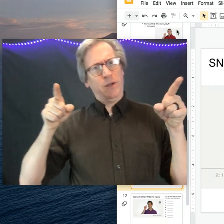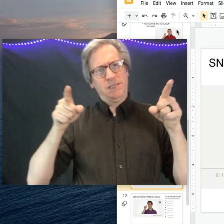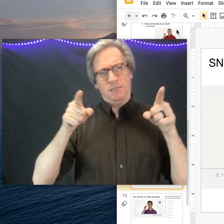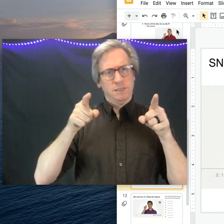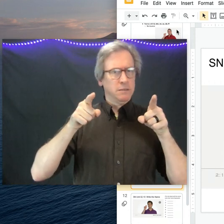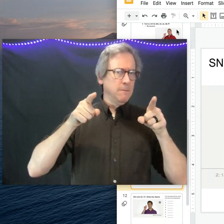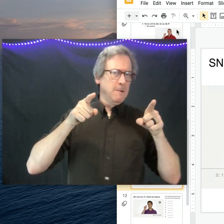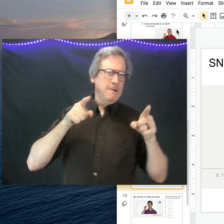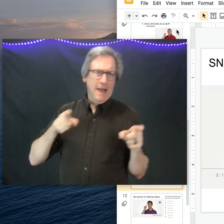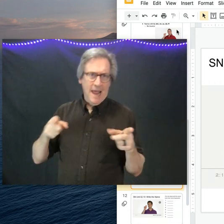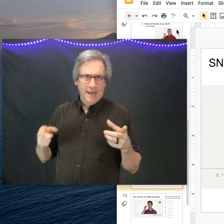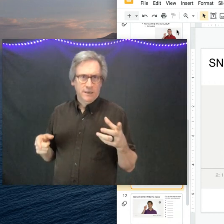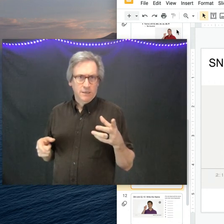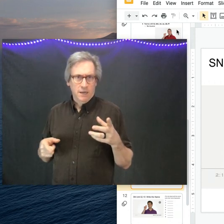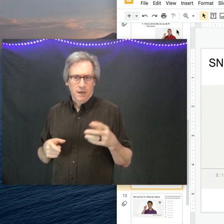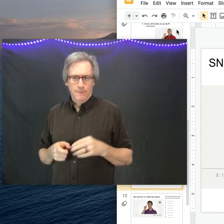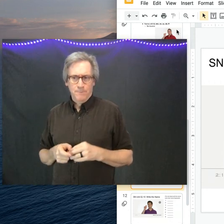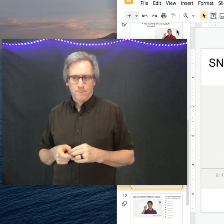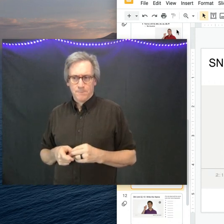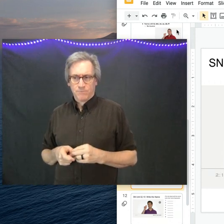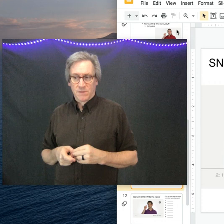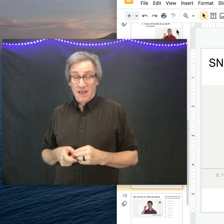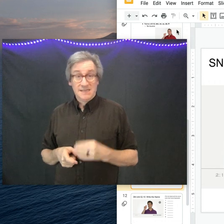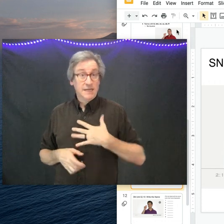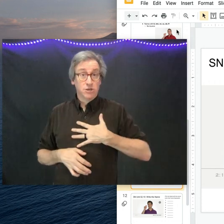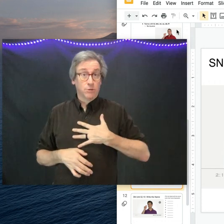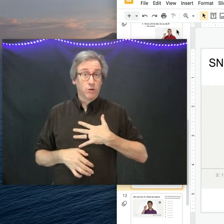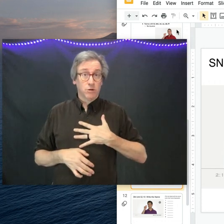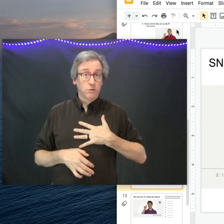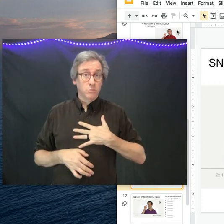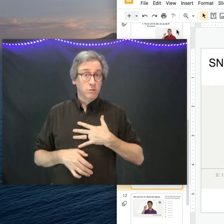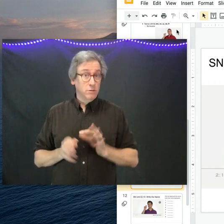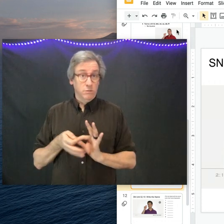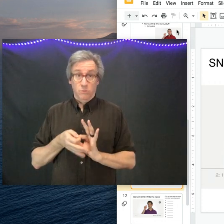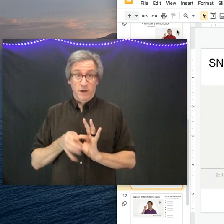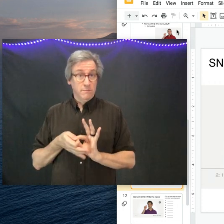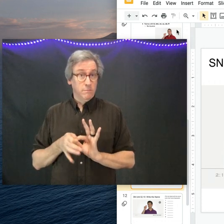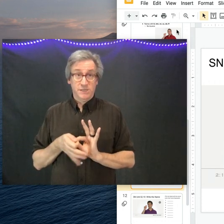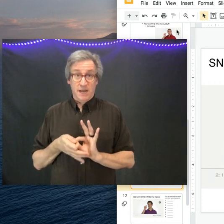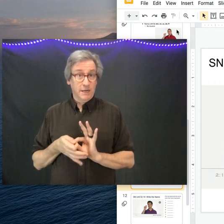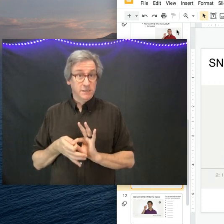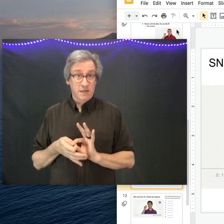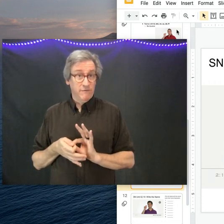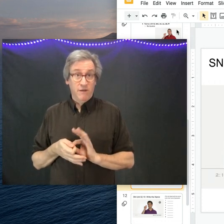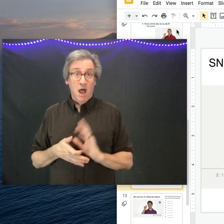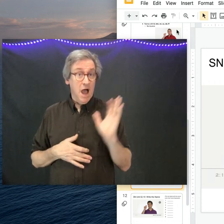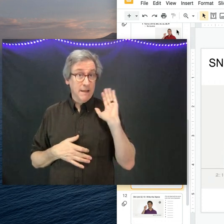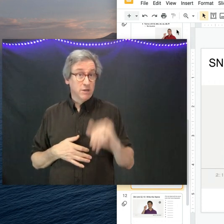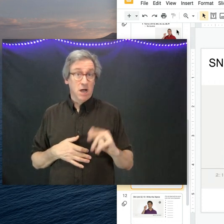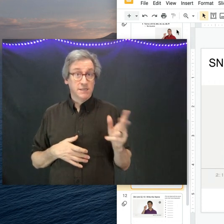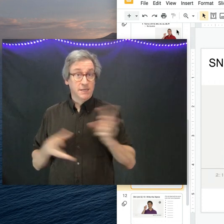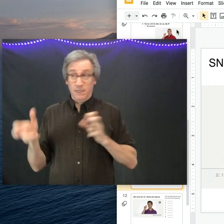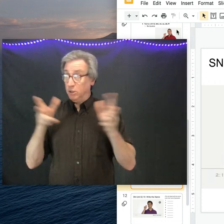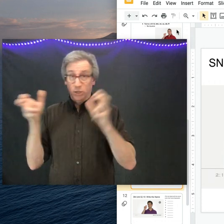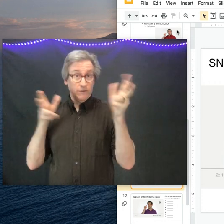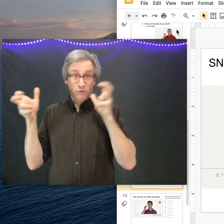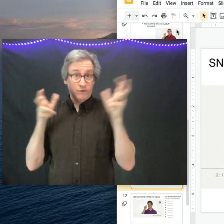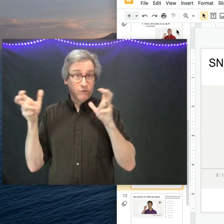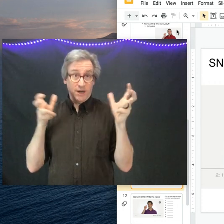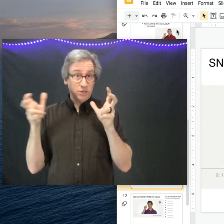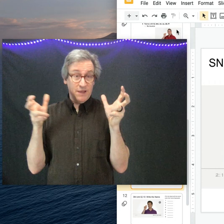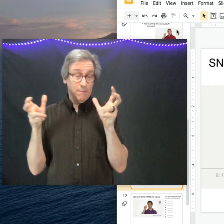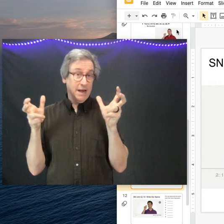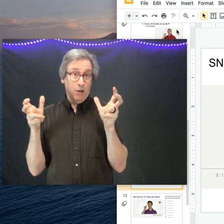your choices. And as an interpreter, when I'm signing stuff, I am constantly looking